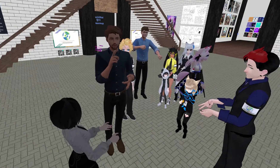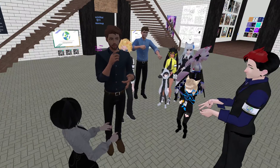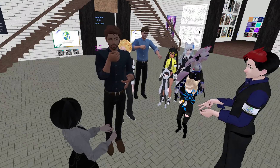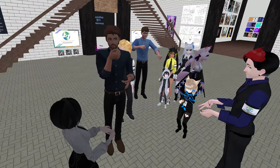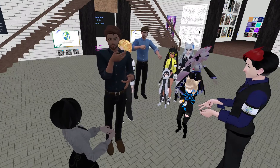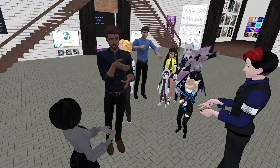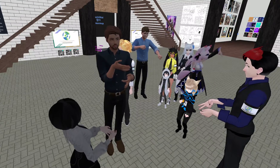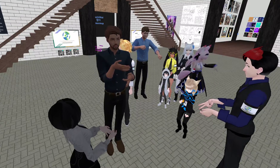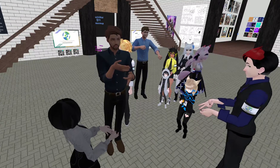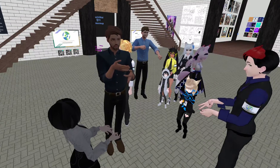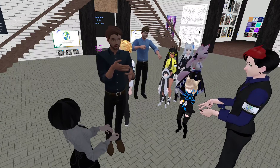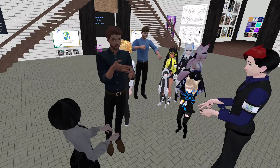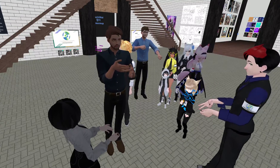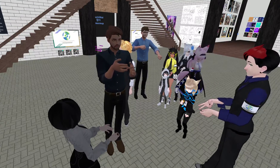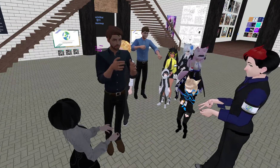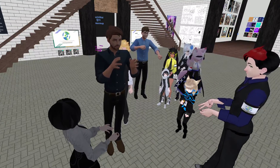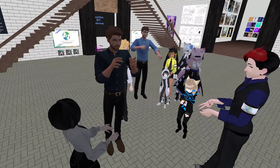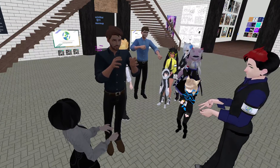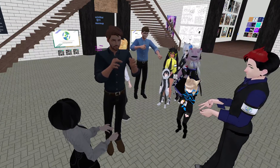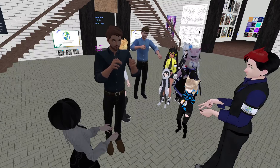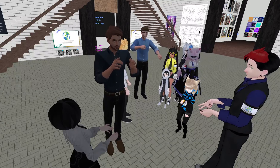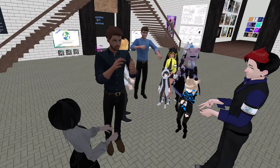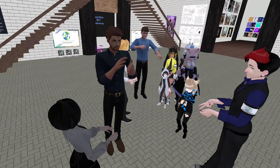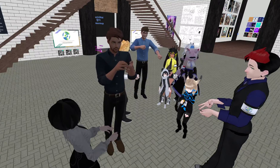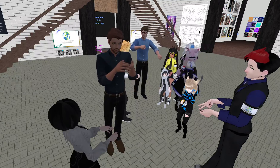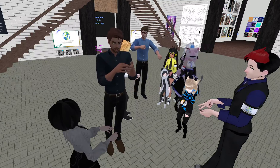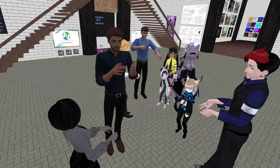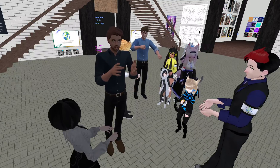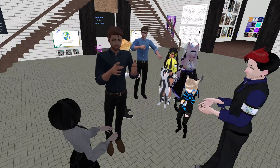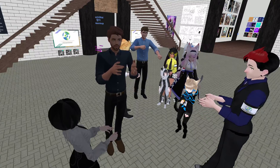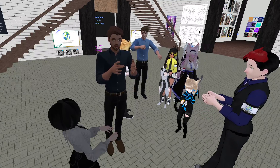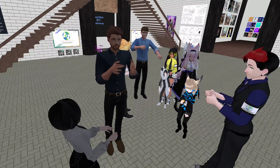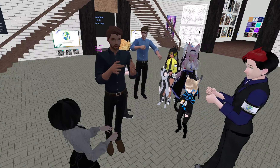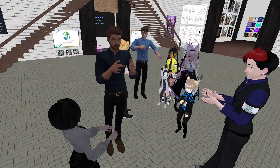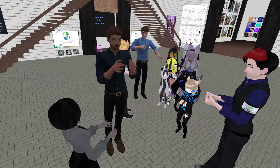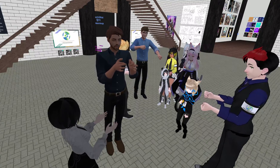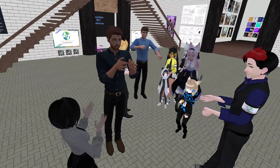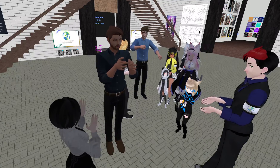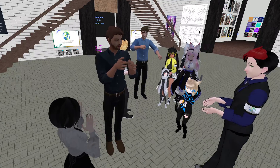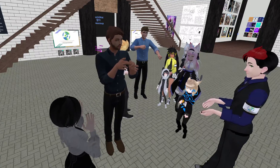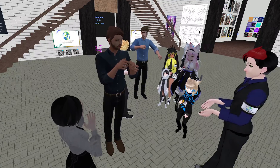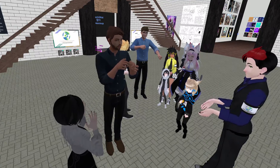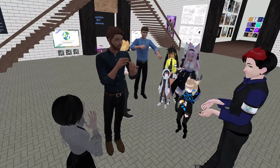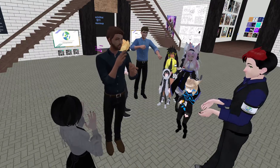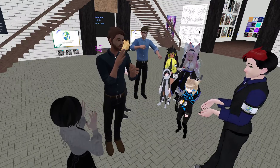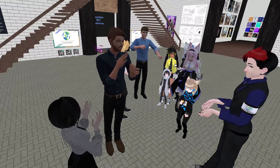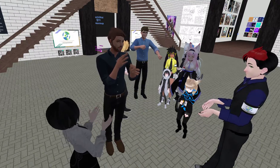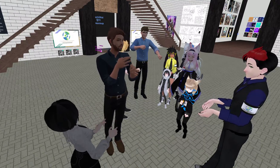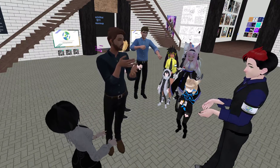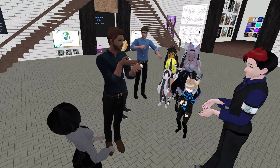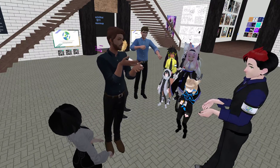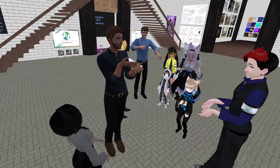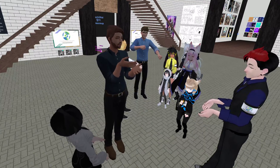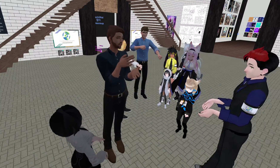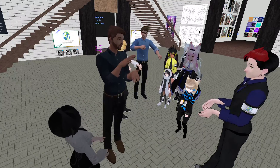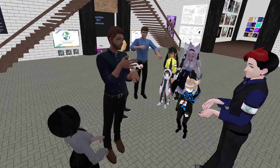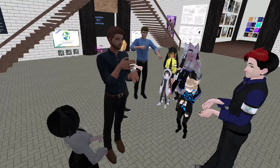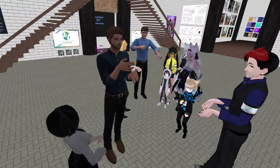He doesn't really care about the story or the plot, the speaking. Yeah, kind of,